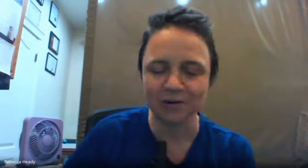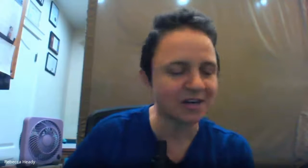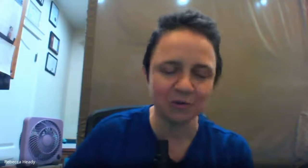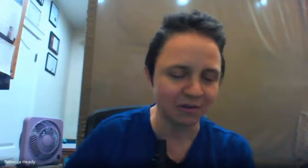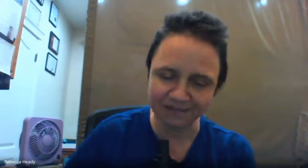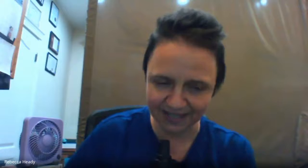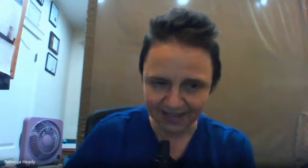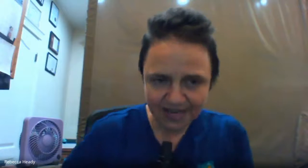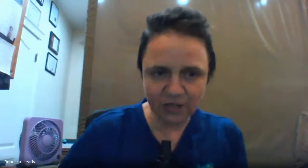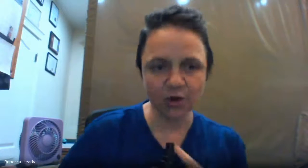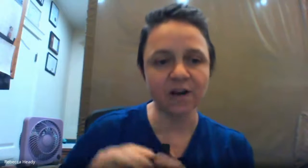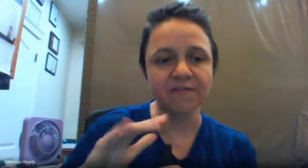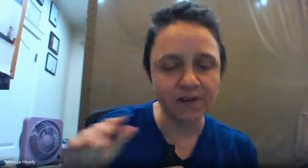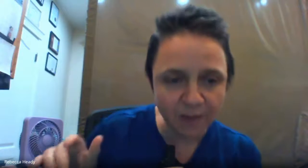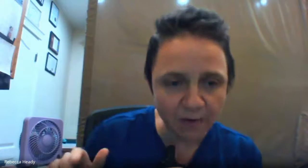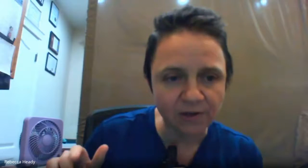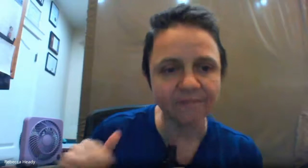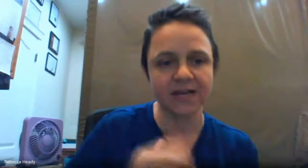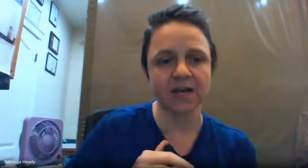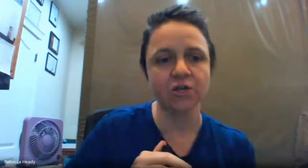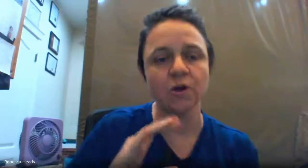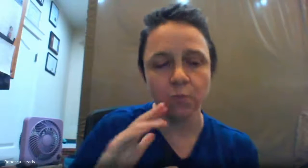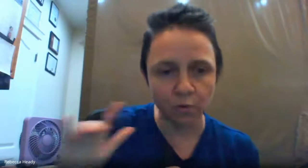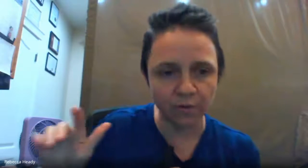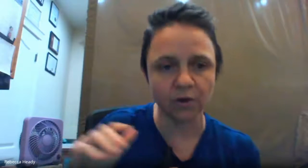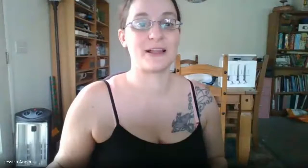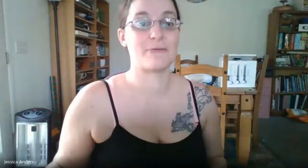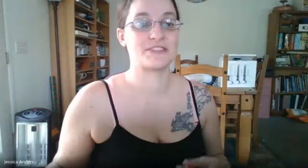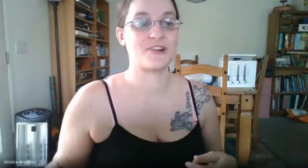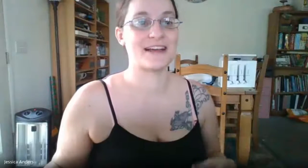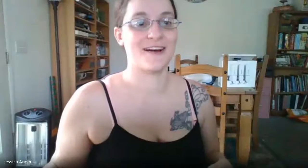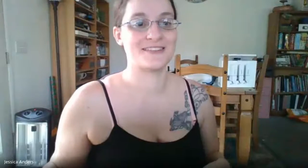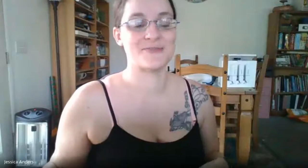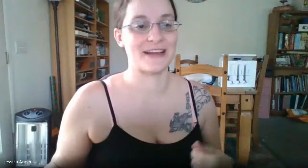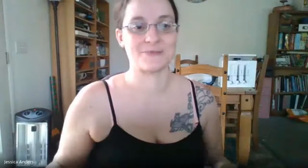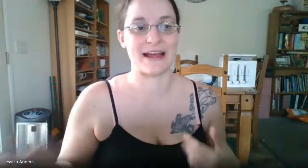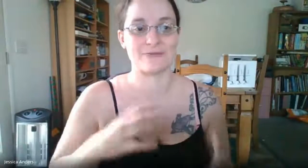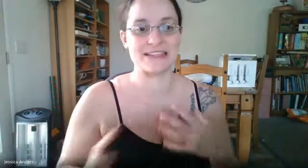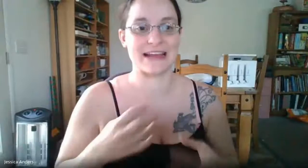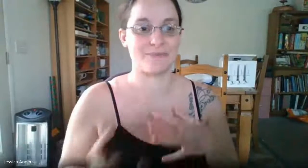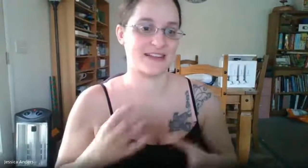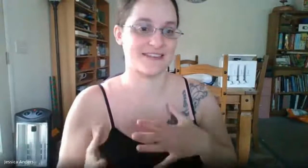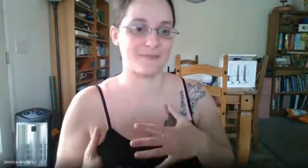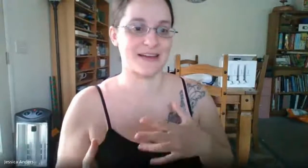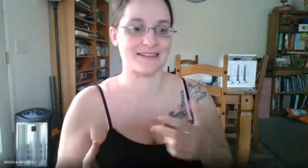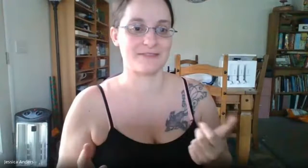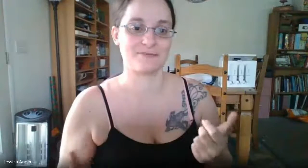left hand. So you're going to finger spell with your left hand. You're going to move. Well, I was trying not to, and that's why I was getting mixed up because I'm not sure which hand